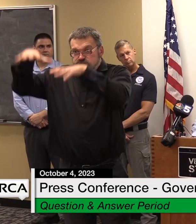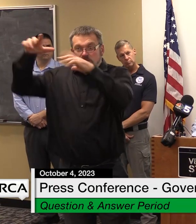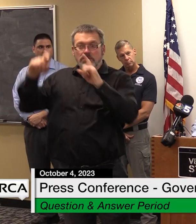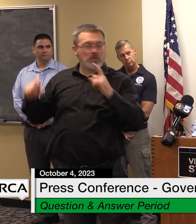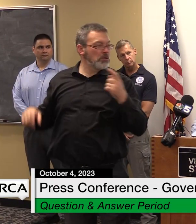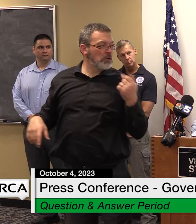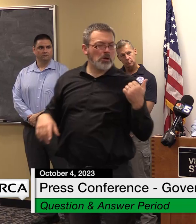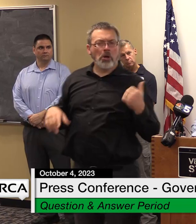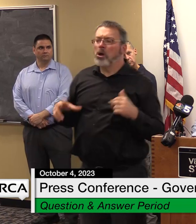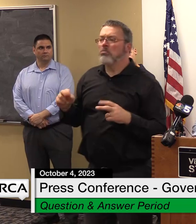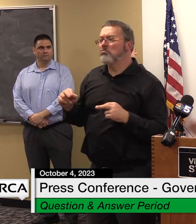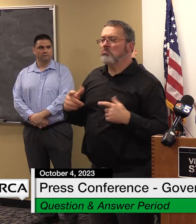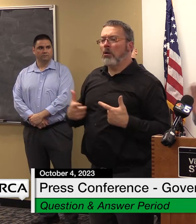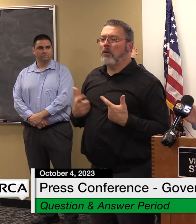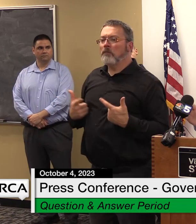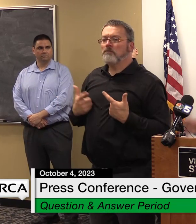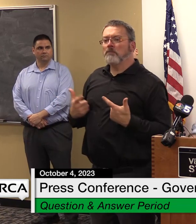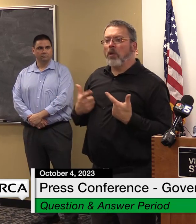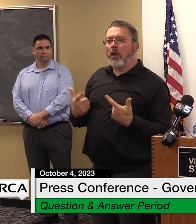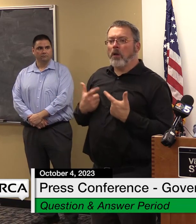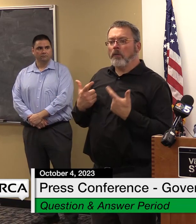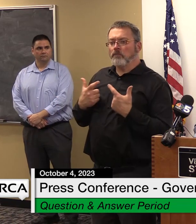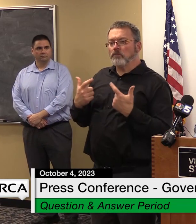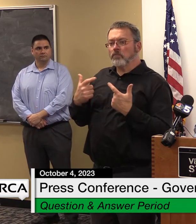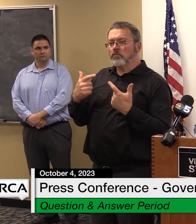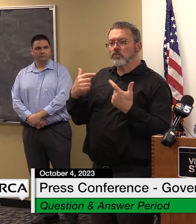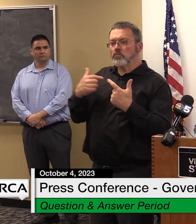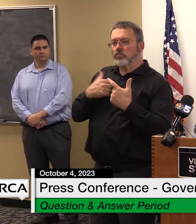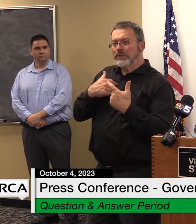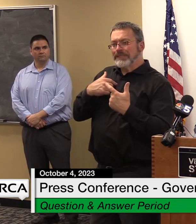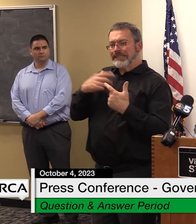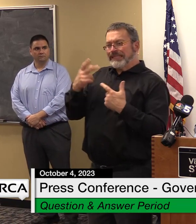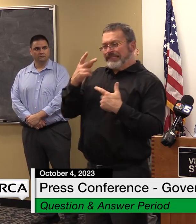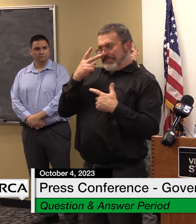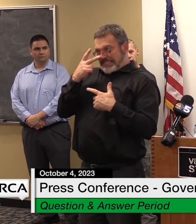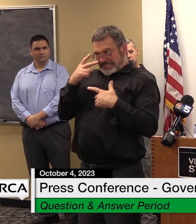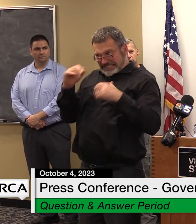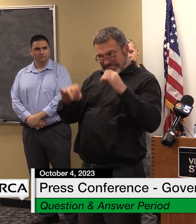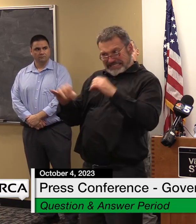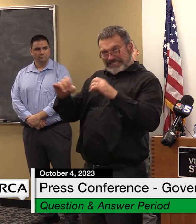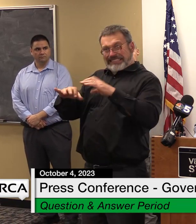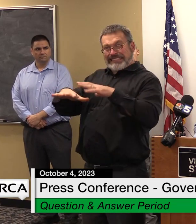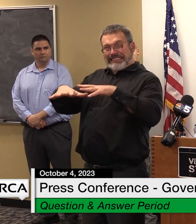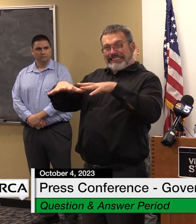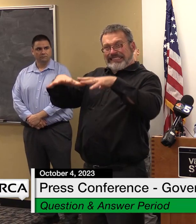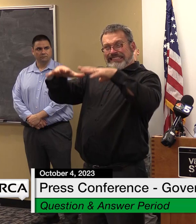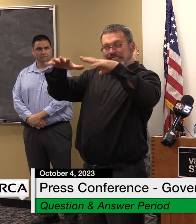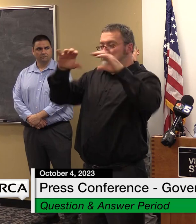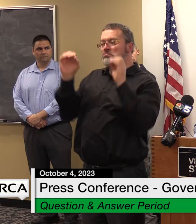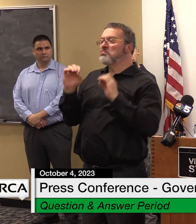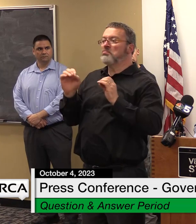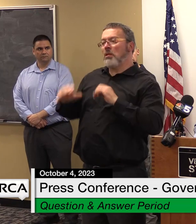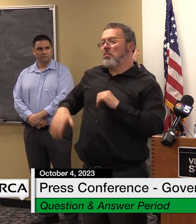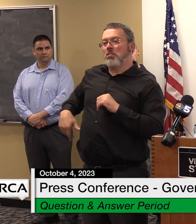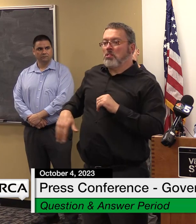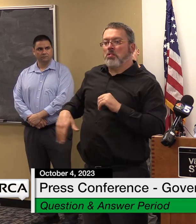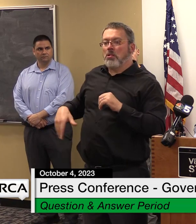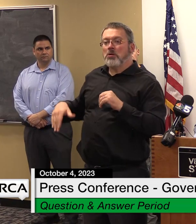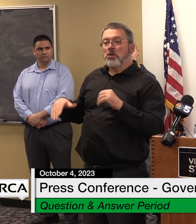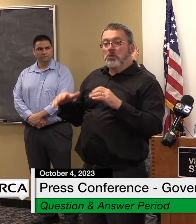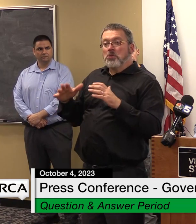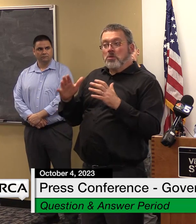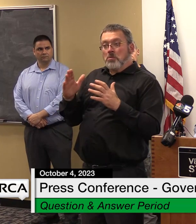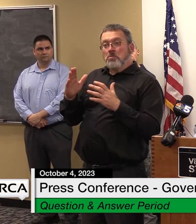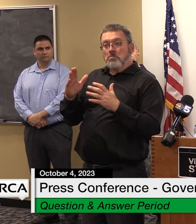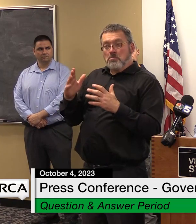the crest of the debris. Now, it's not saying that mission accomplished or anything, but they've handled the bulk of what we've thrown